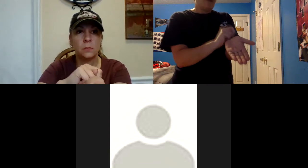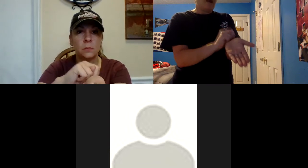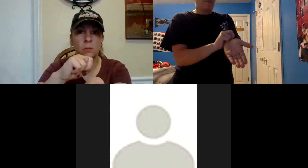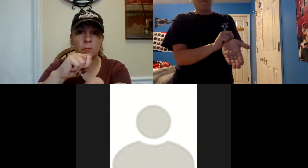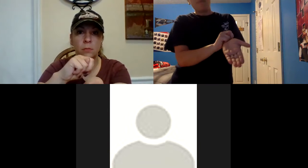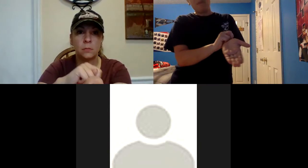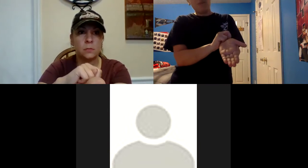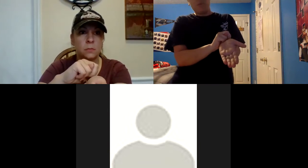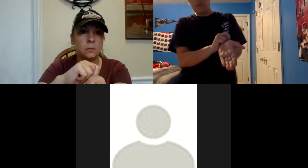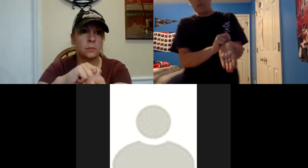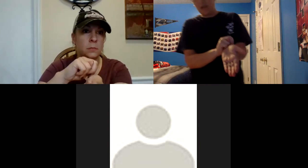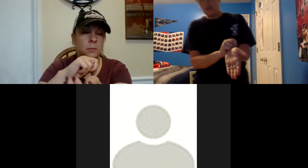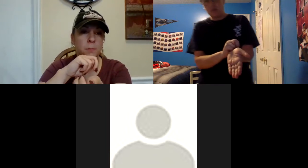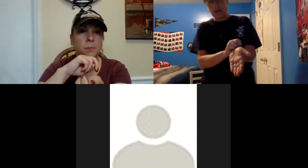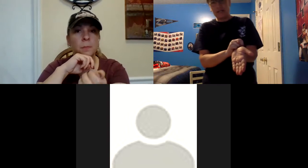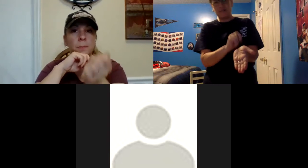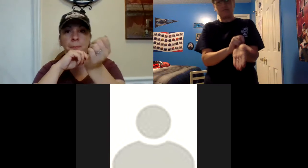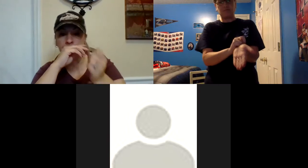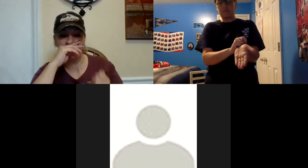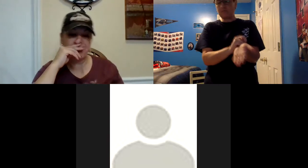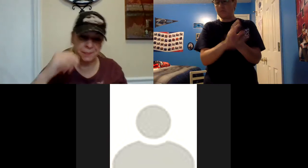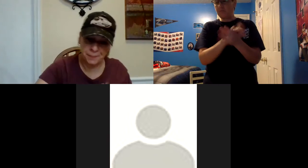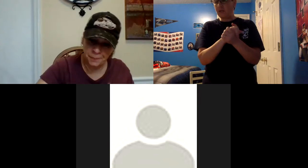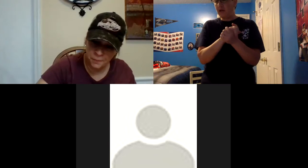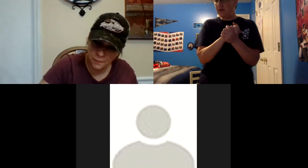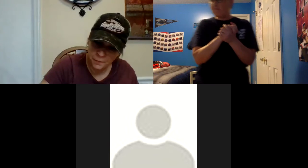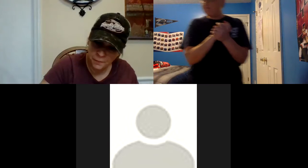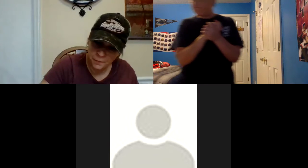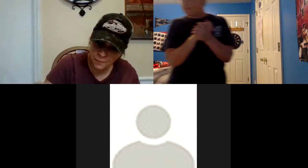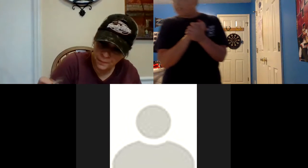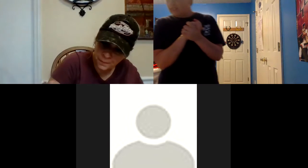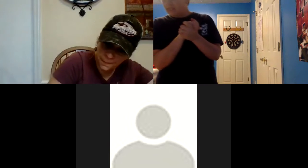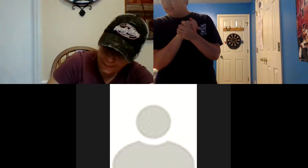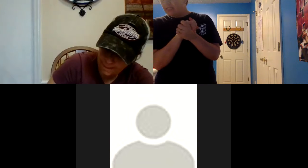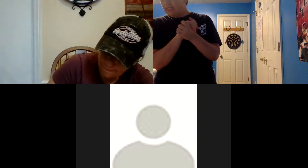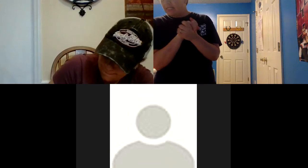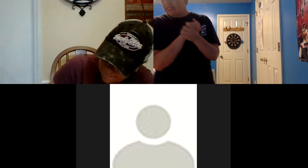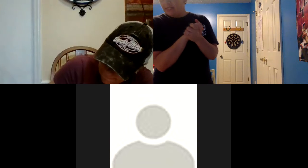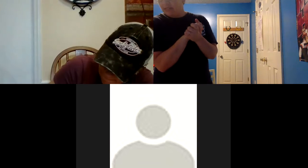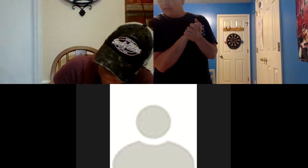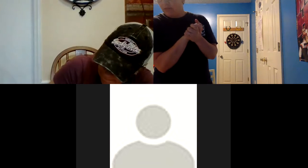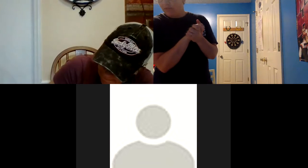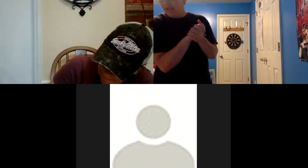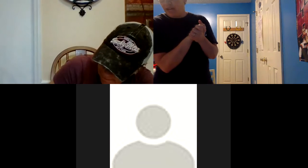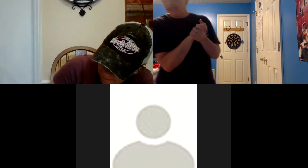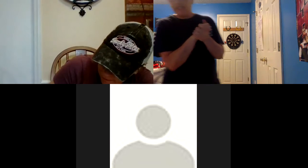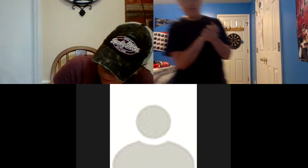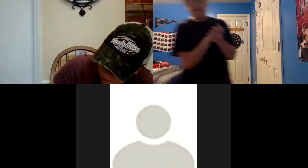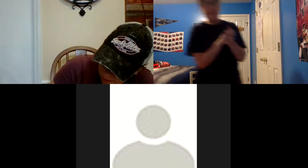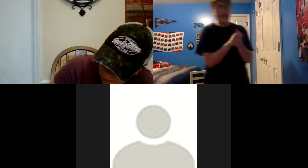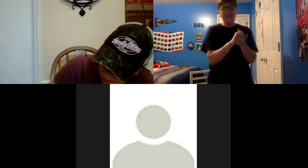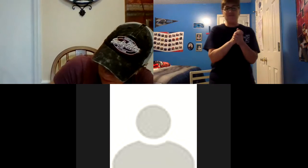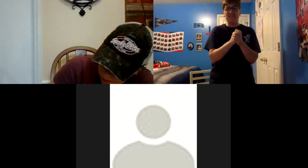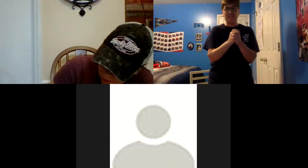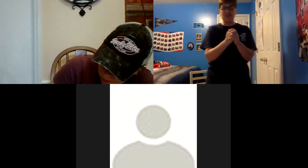But either way is right. All right, and then we've got